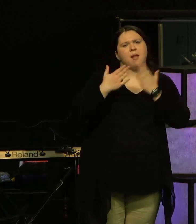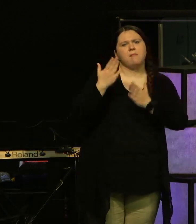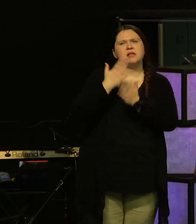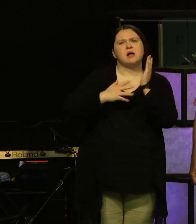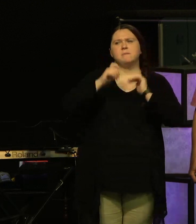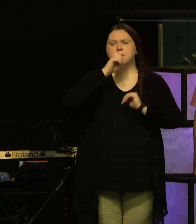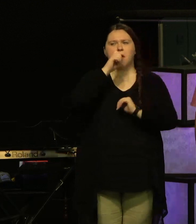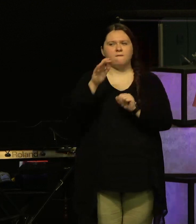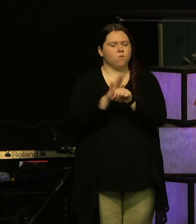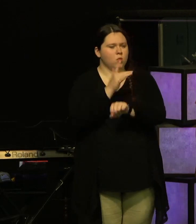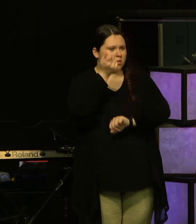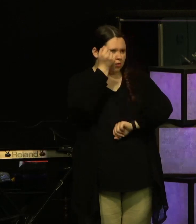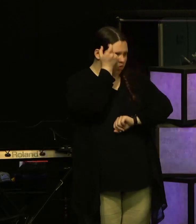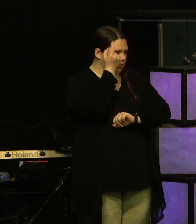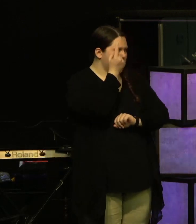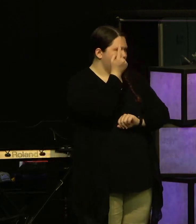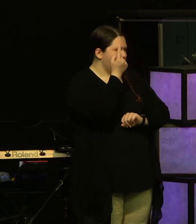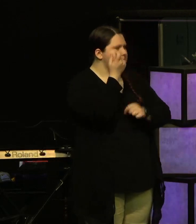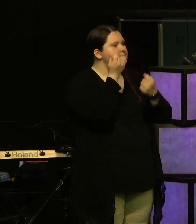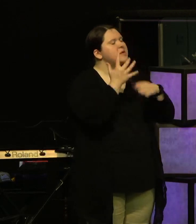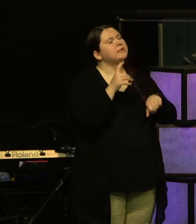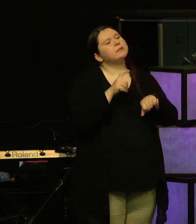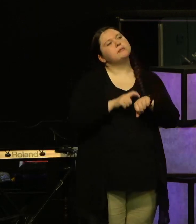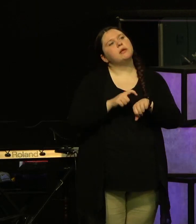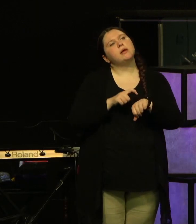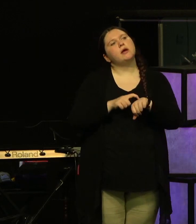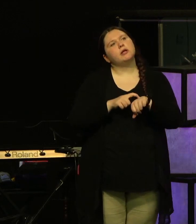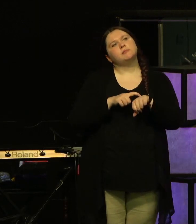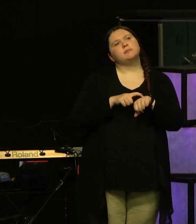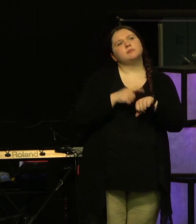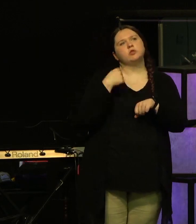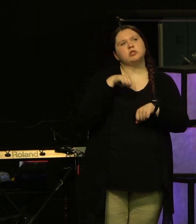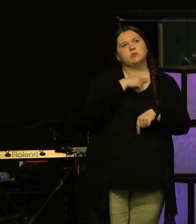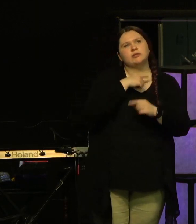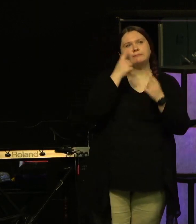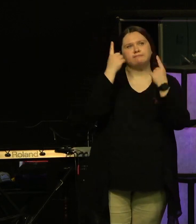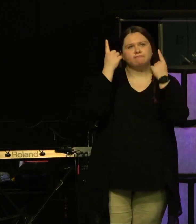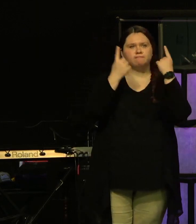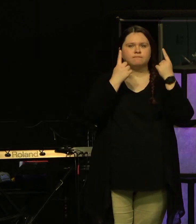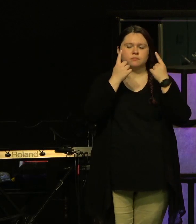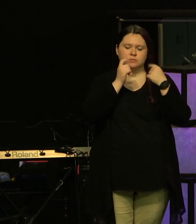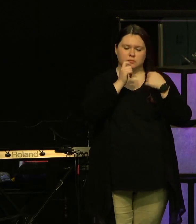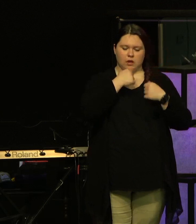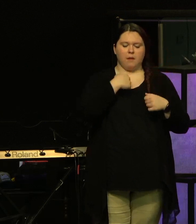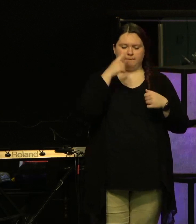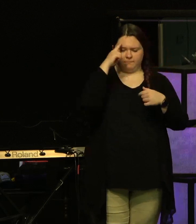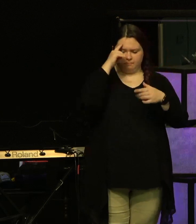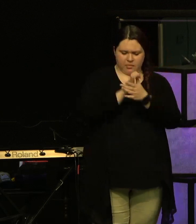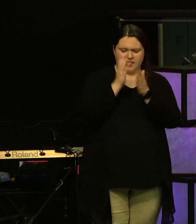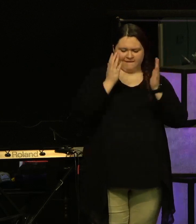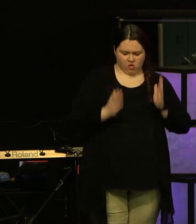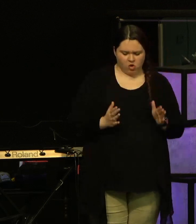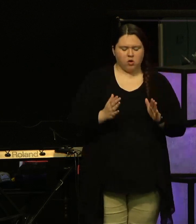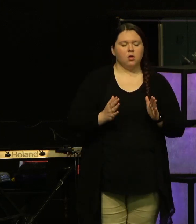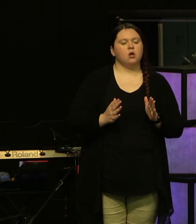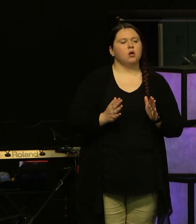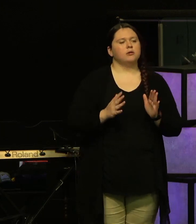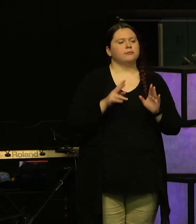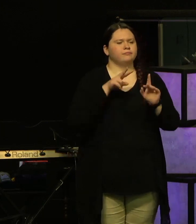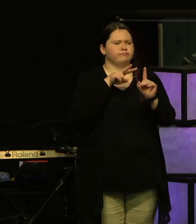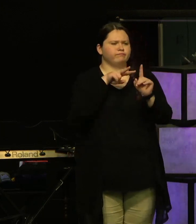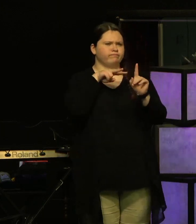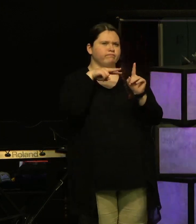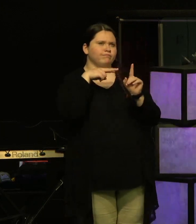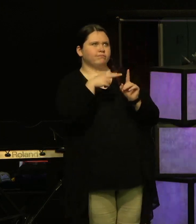that. And I think many times when we think of ourselves as believers, we think of it in